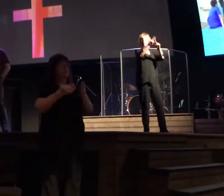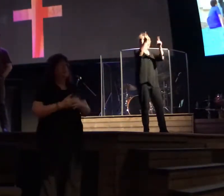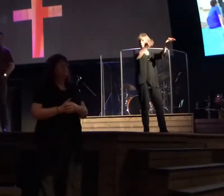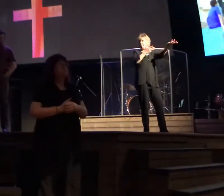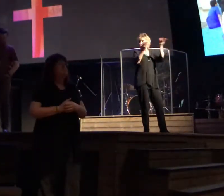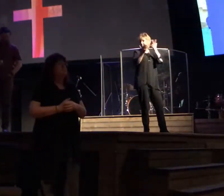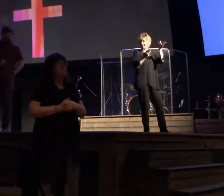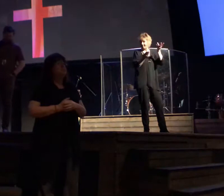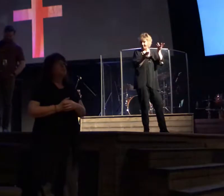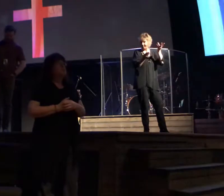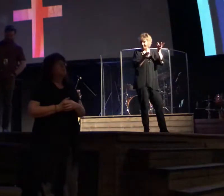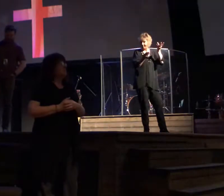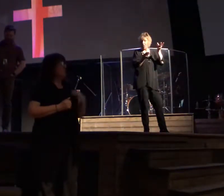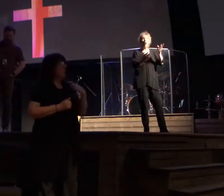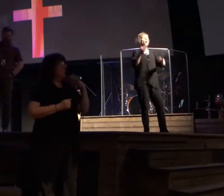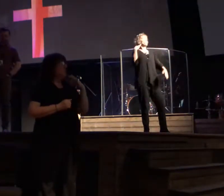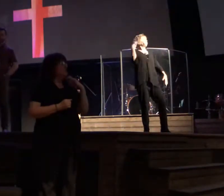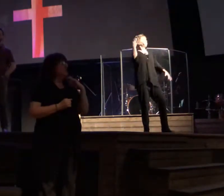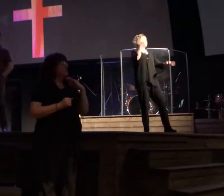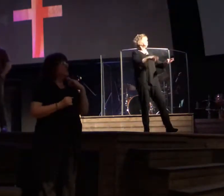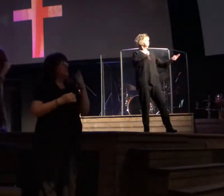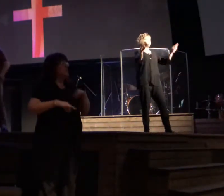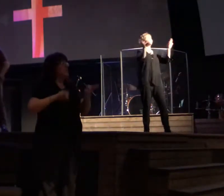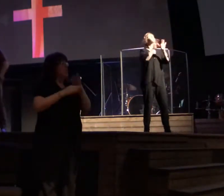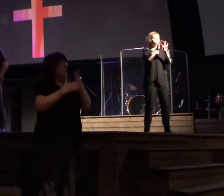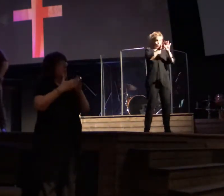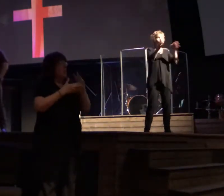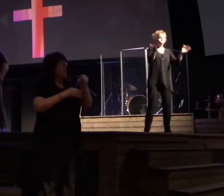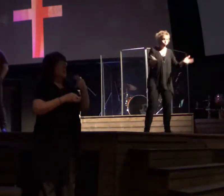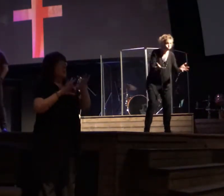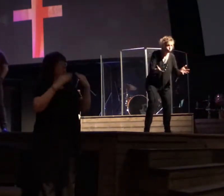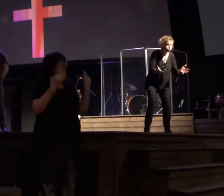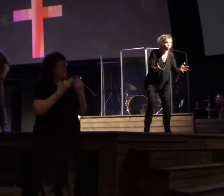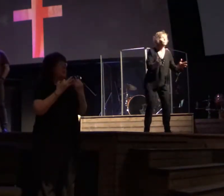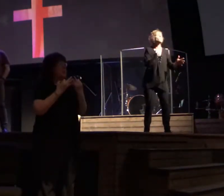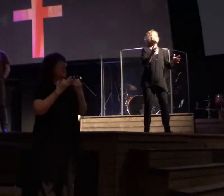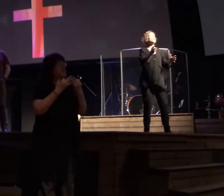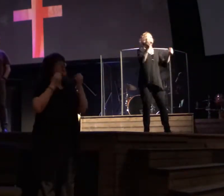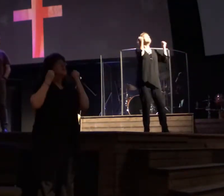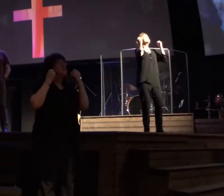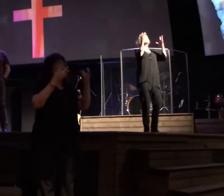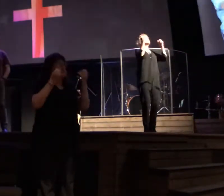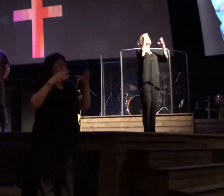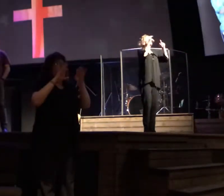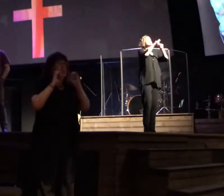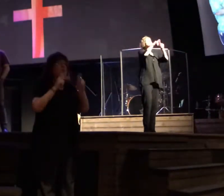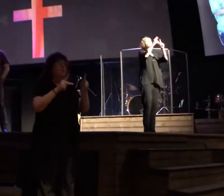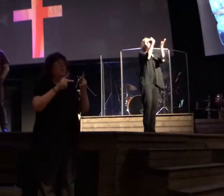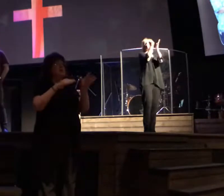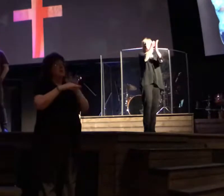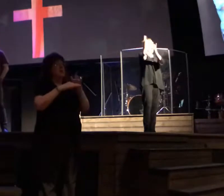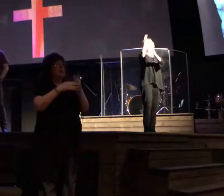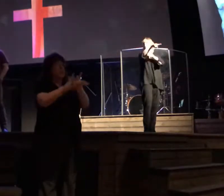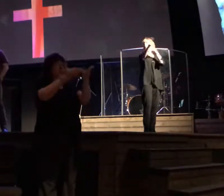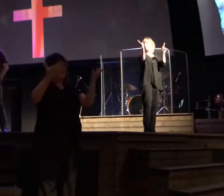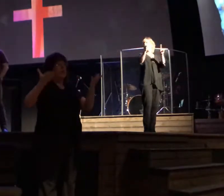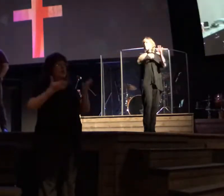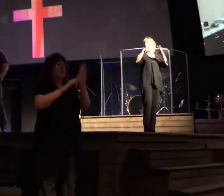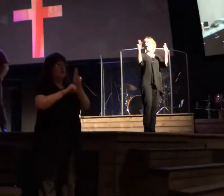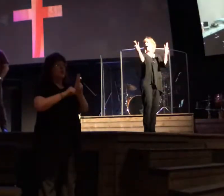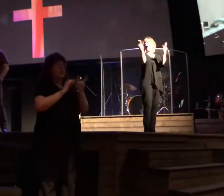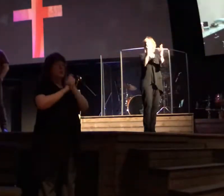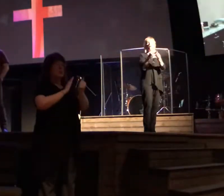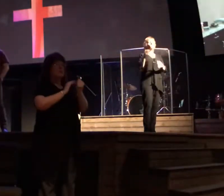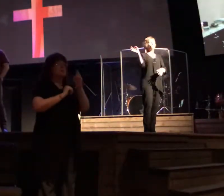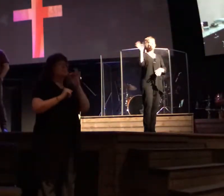others. Volunteers are an integral part of the Pure Heart family. There are so many opportunities available here to use your